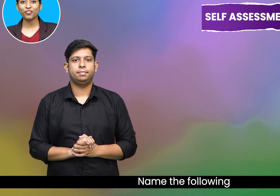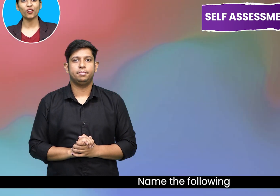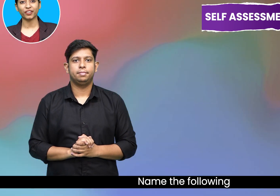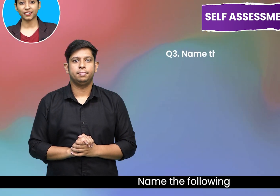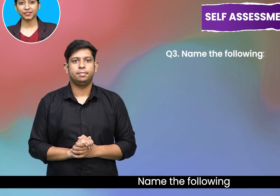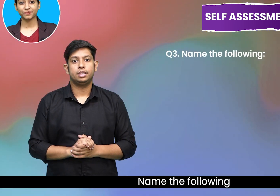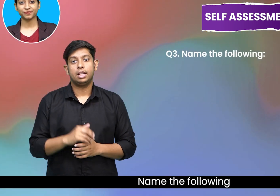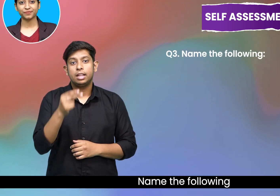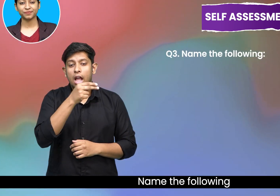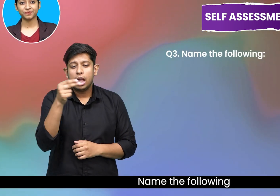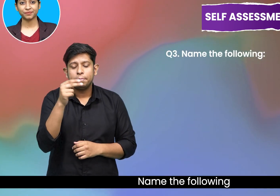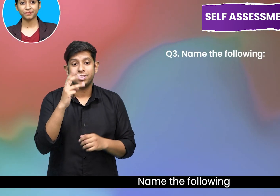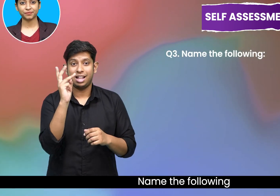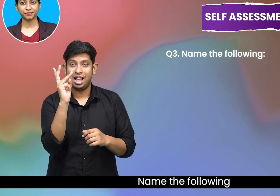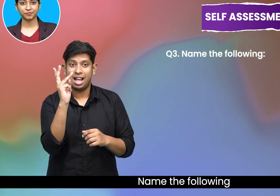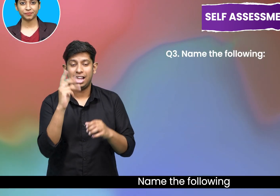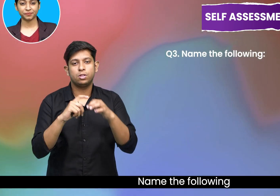name the following.